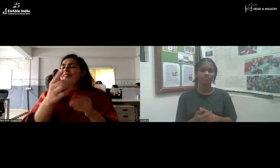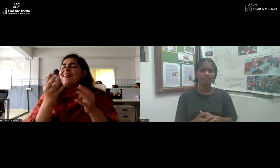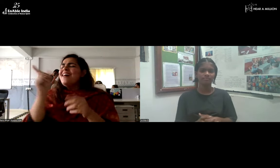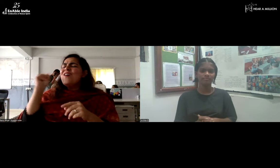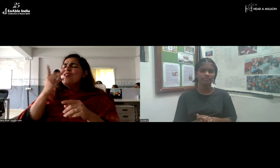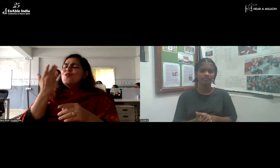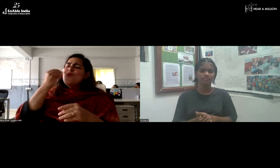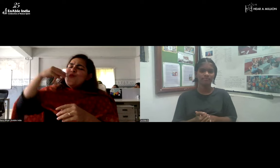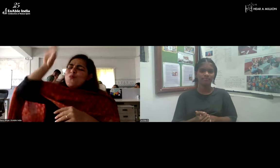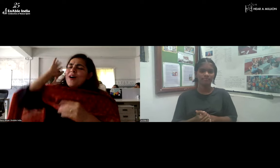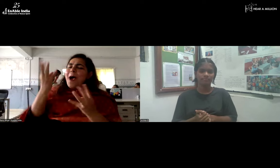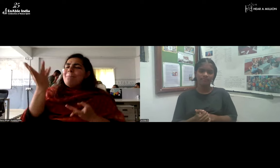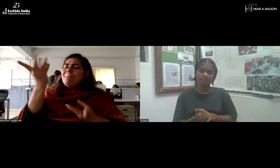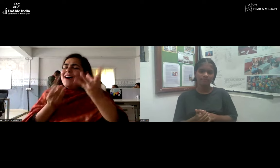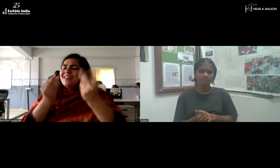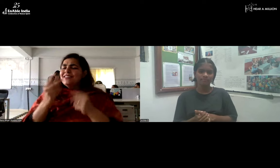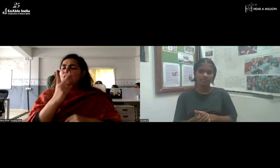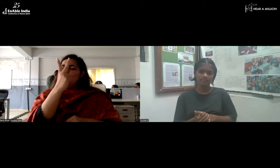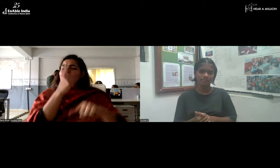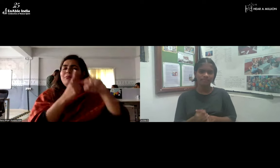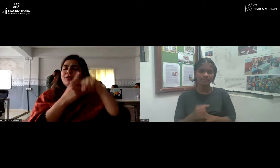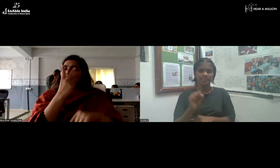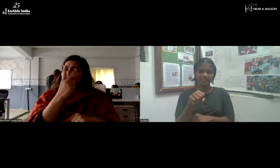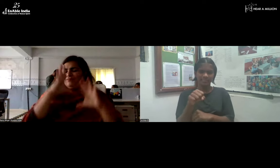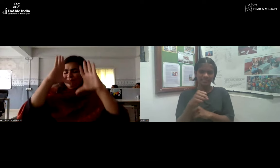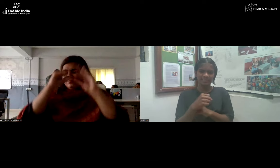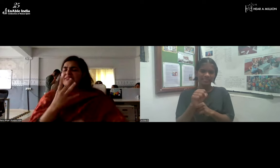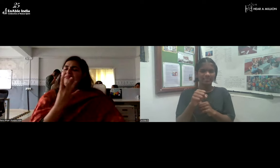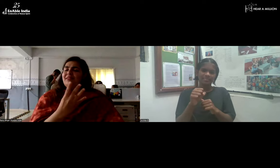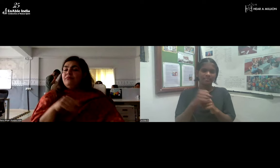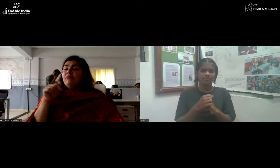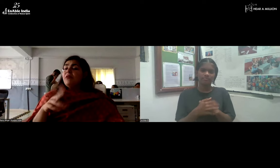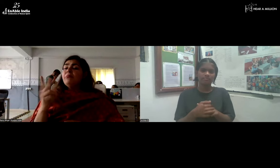And Yeah, that is Archita. sure. I'll take over, sure.